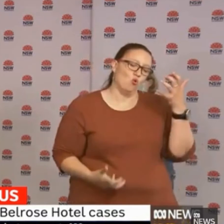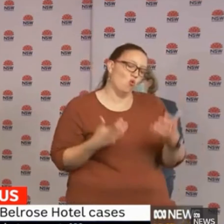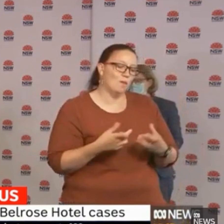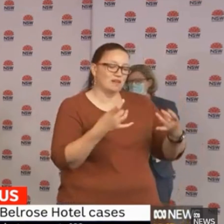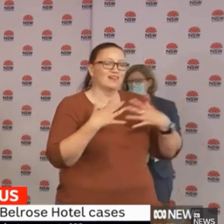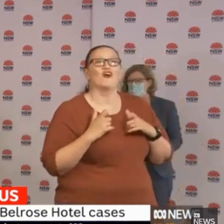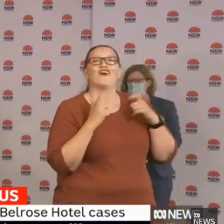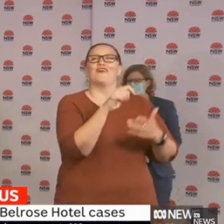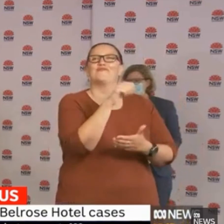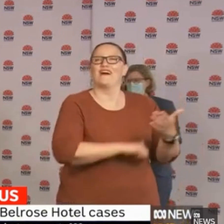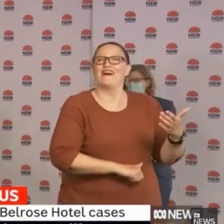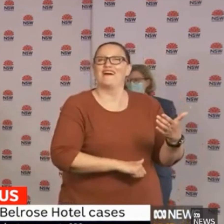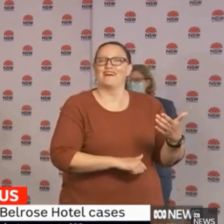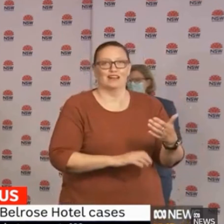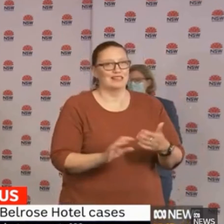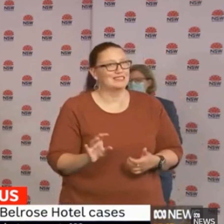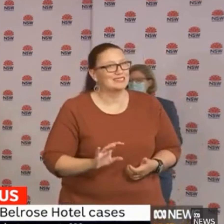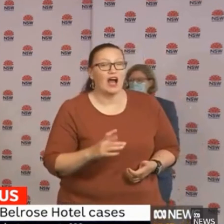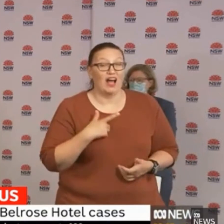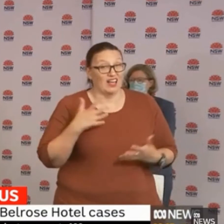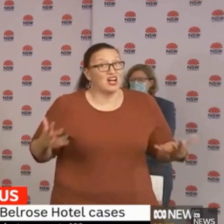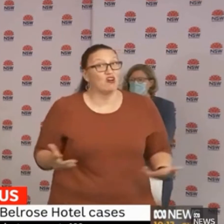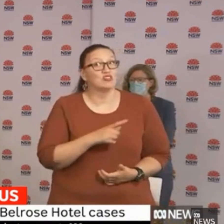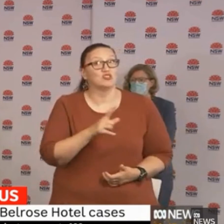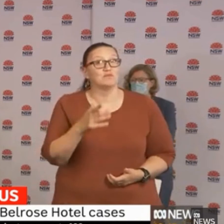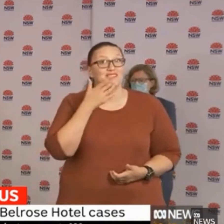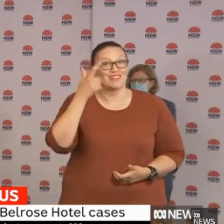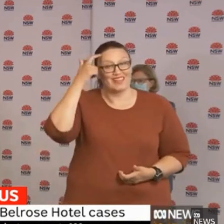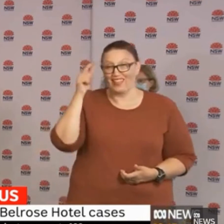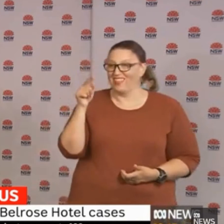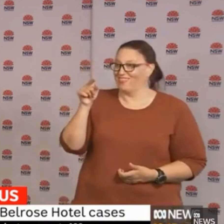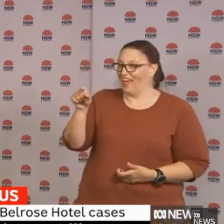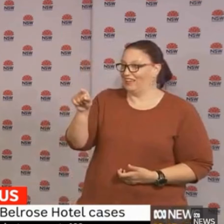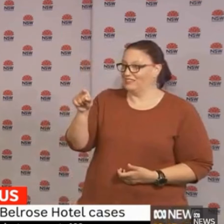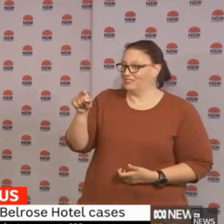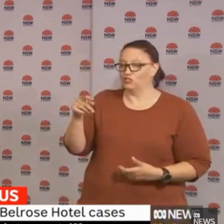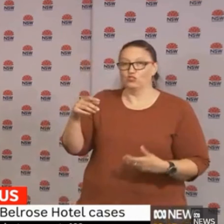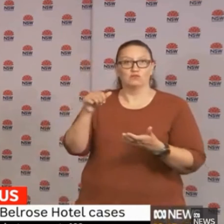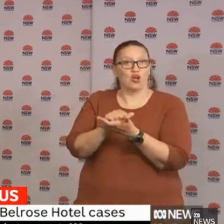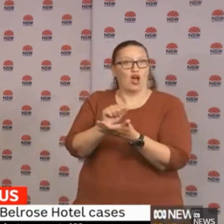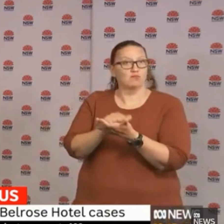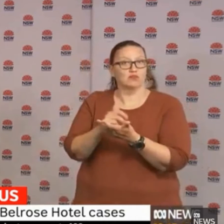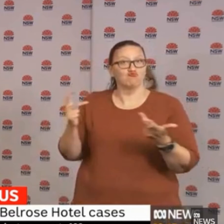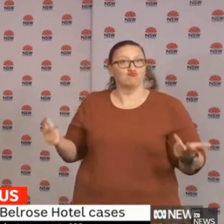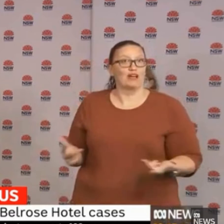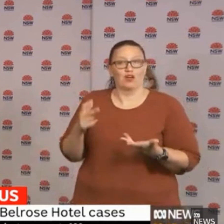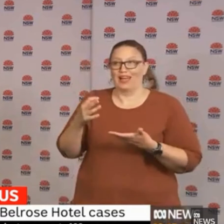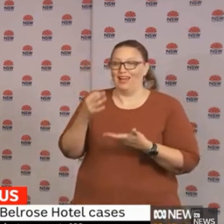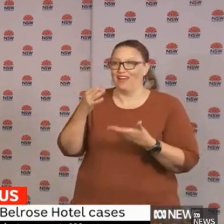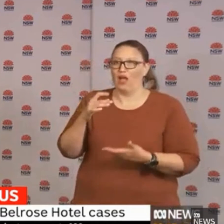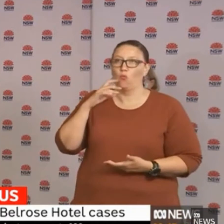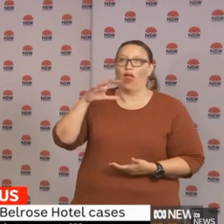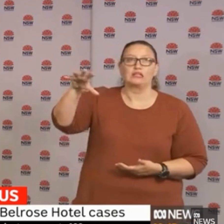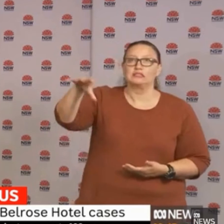think about if there are businesses in your local area that are going to provide takeaway, think about getting